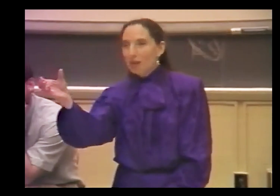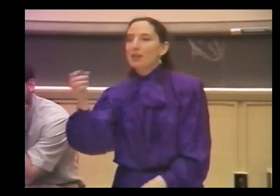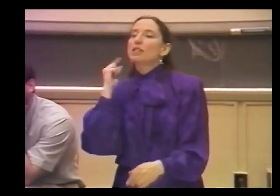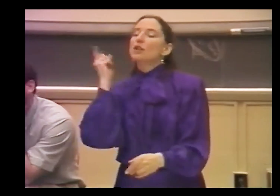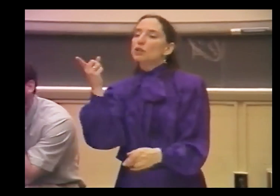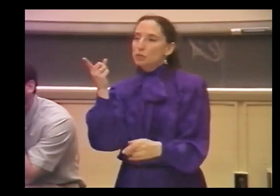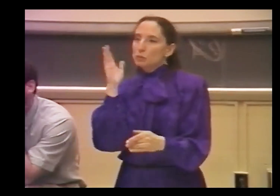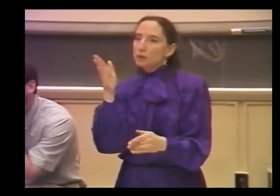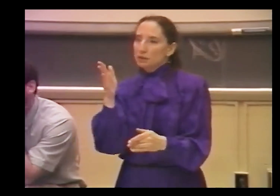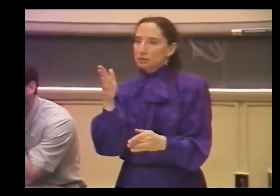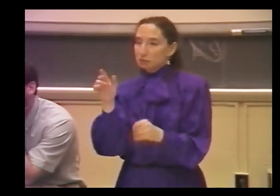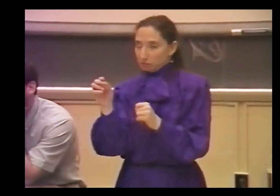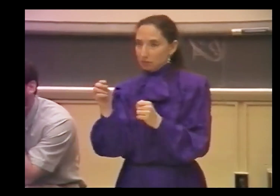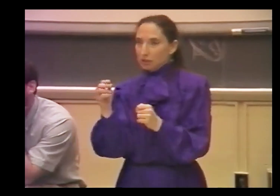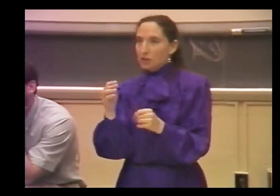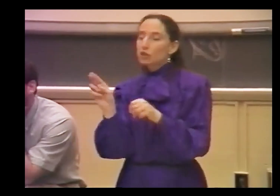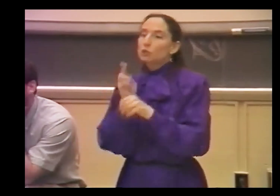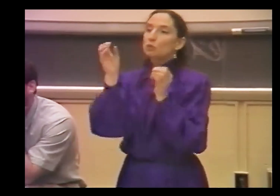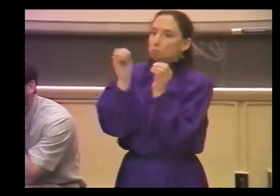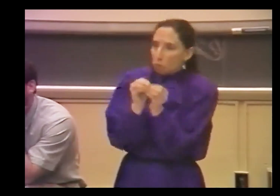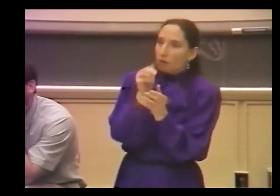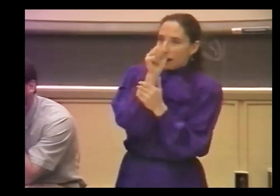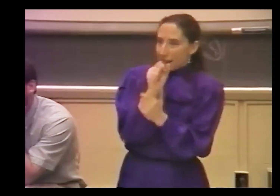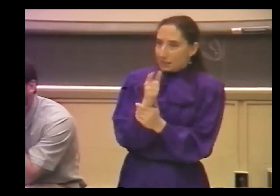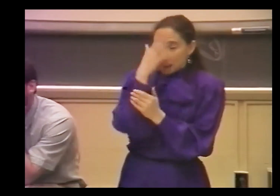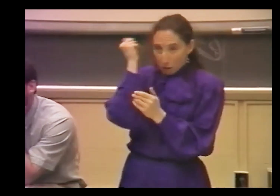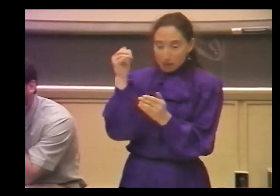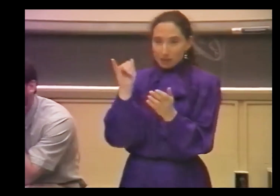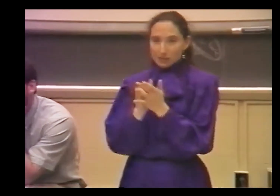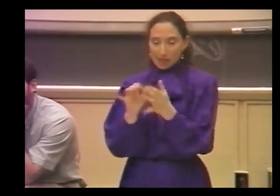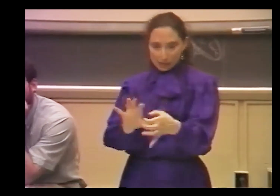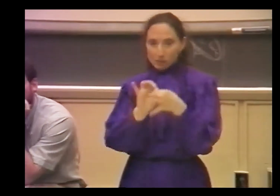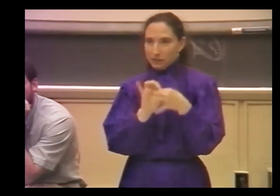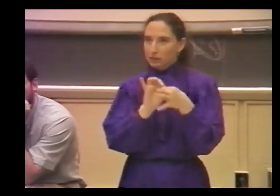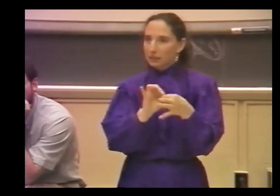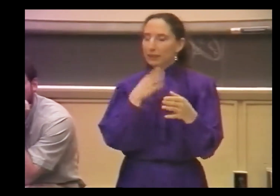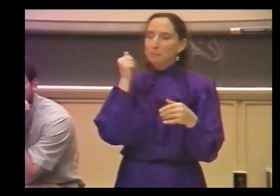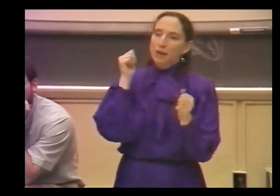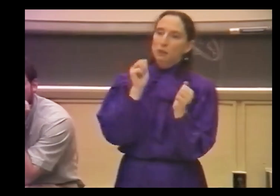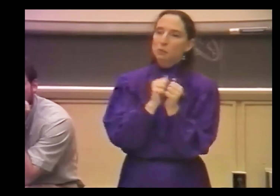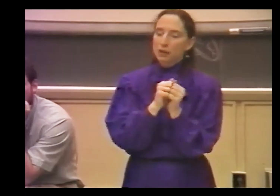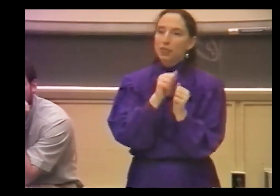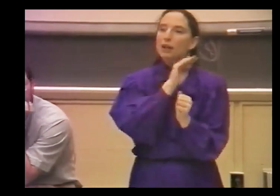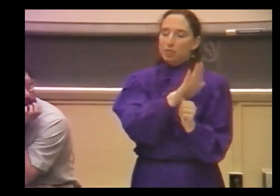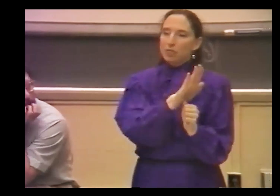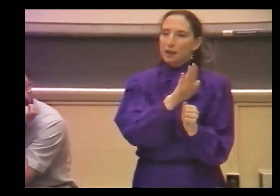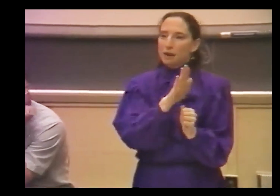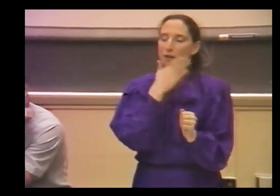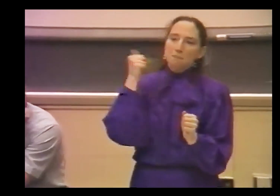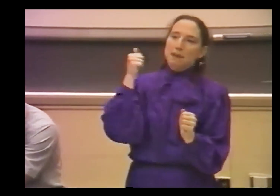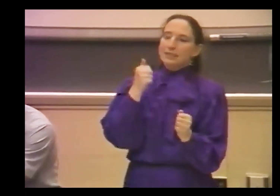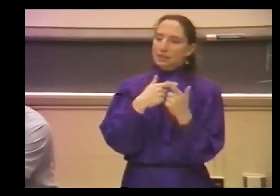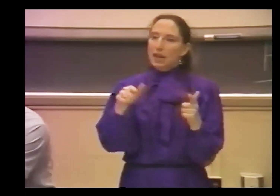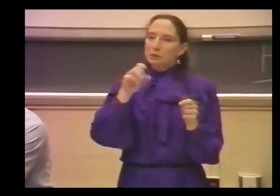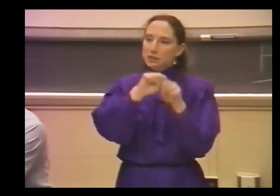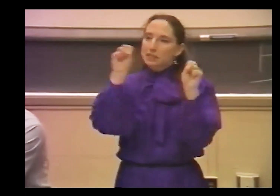across, you will use more ASL because that's going to link better with their best language